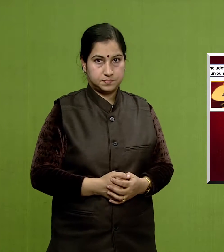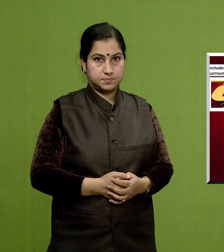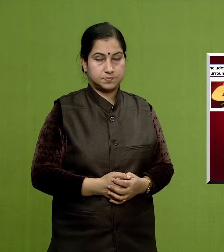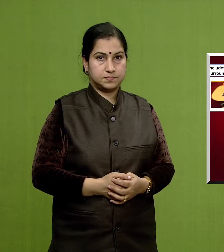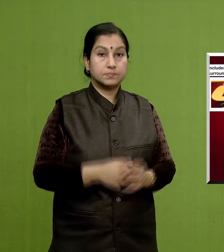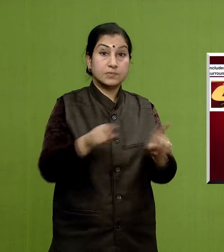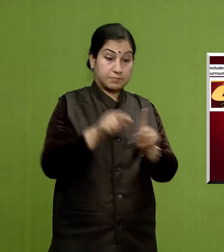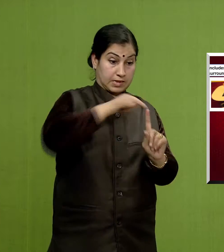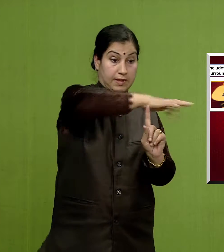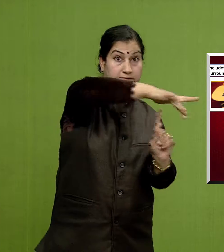Environment